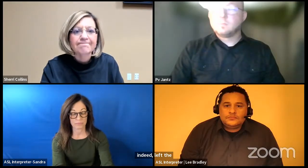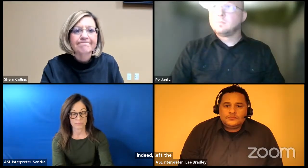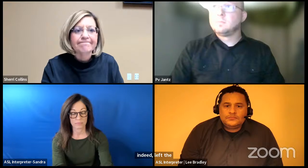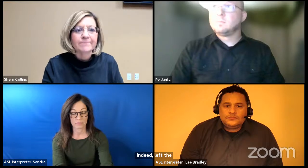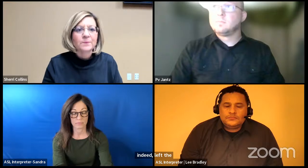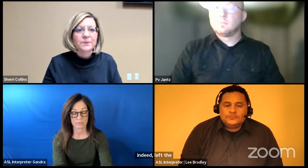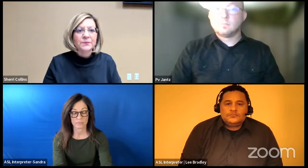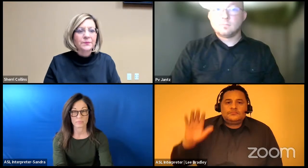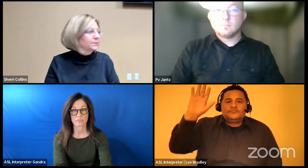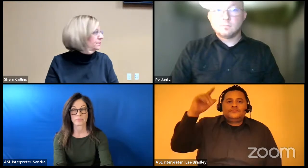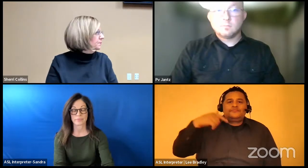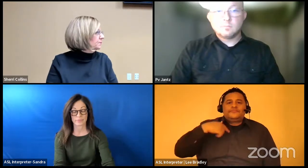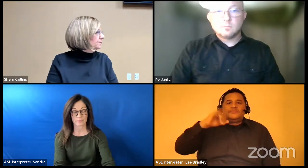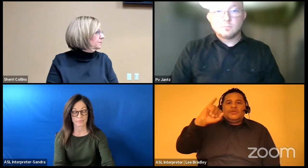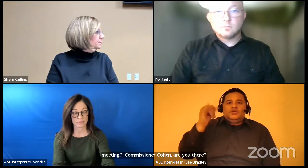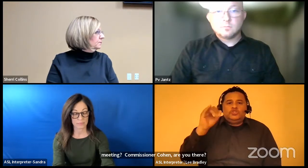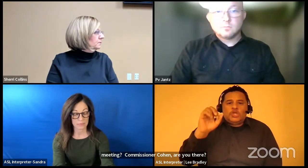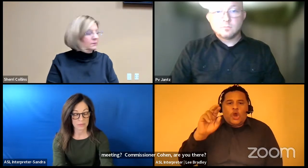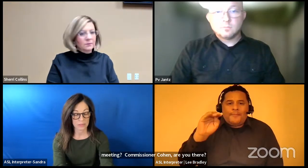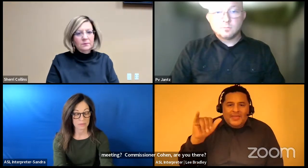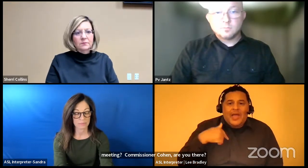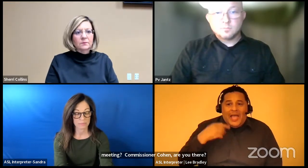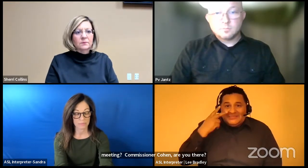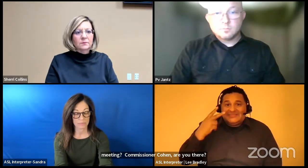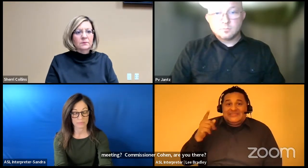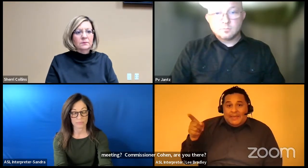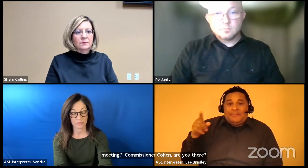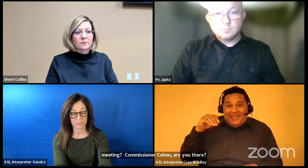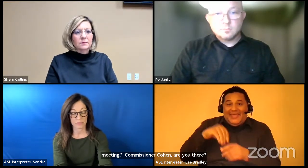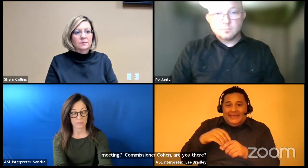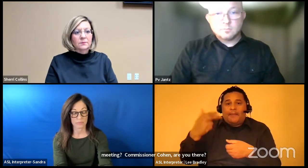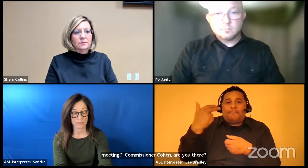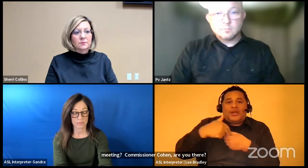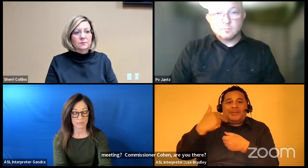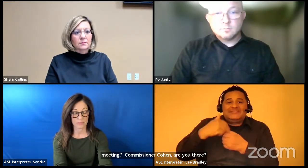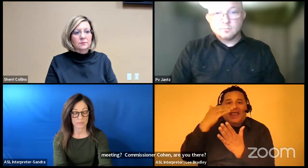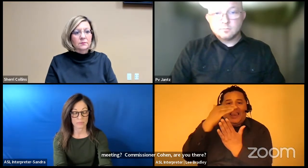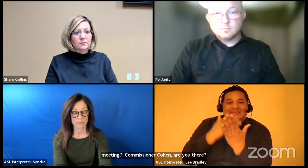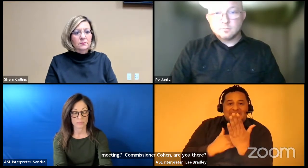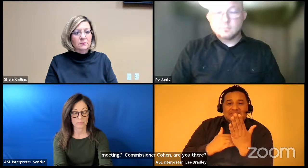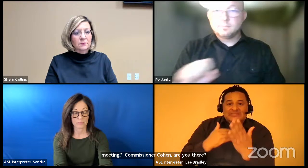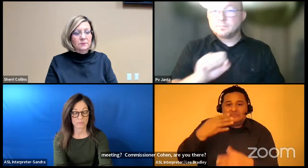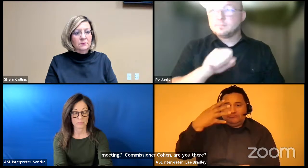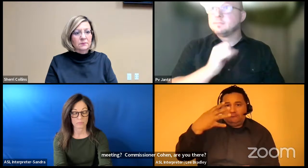This is Jeremy. I do see him in the participants list,